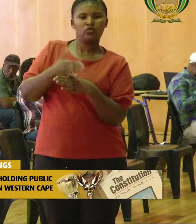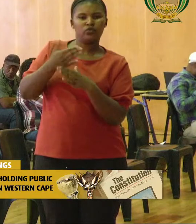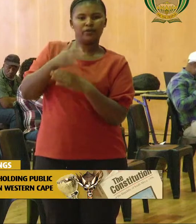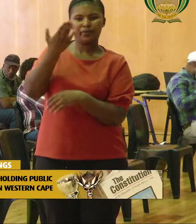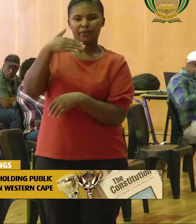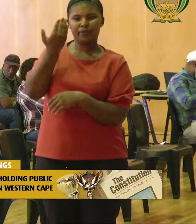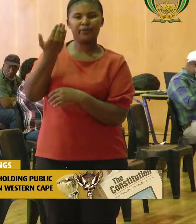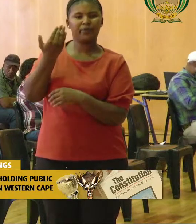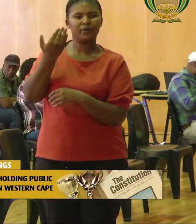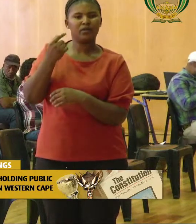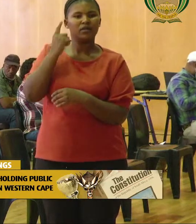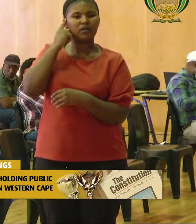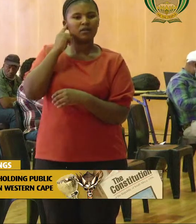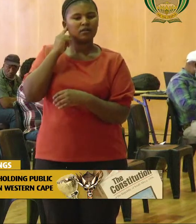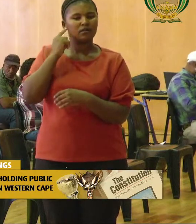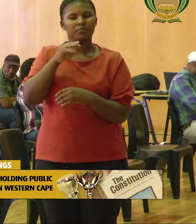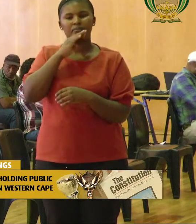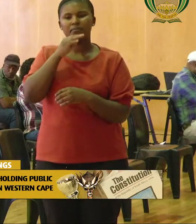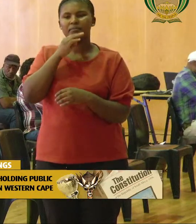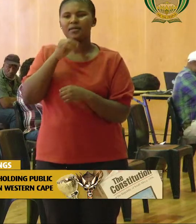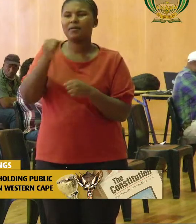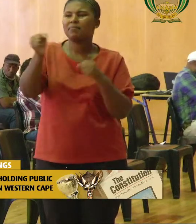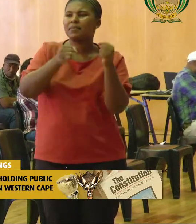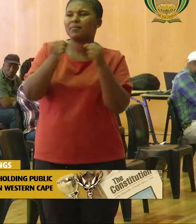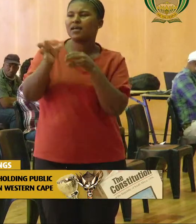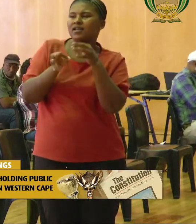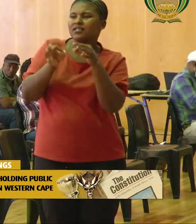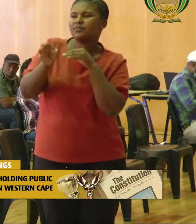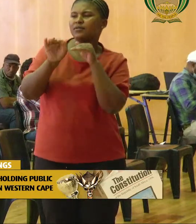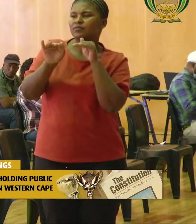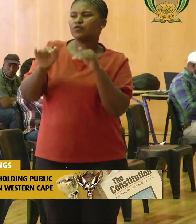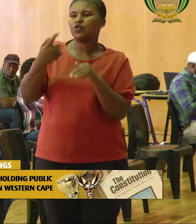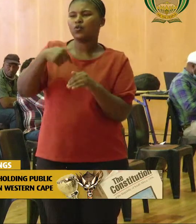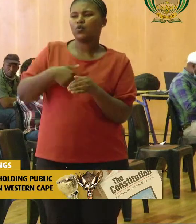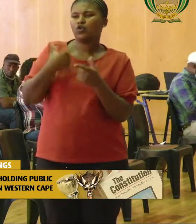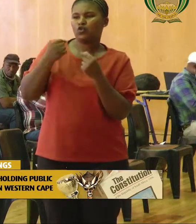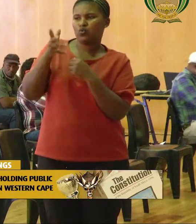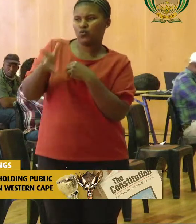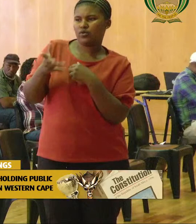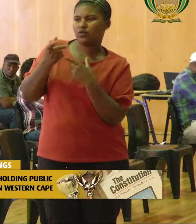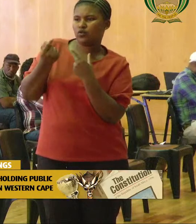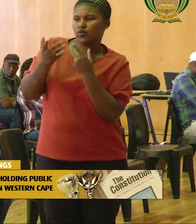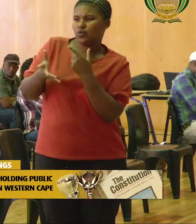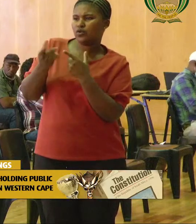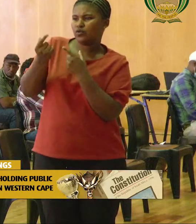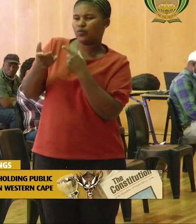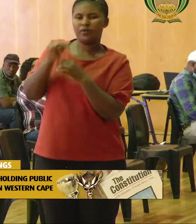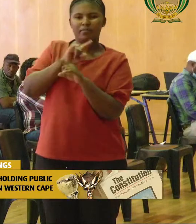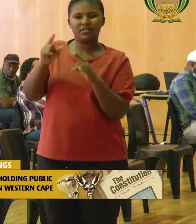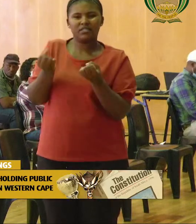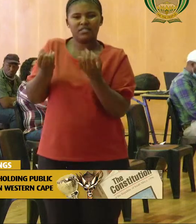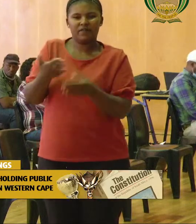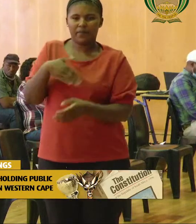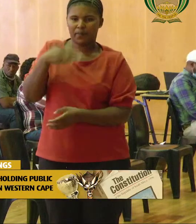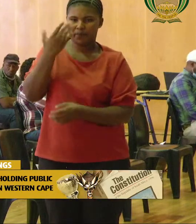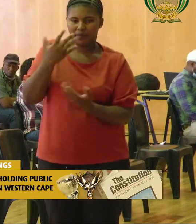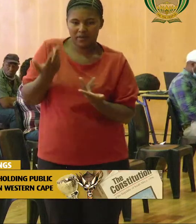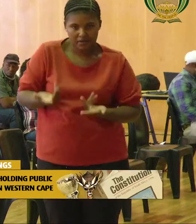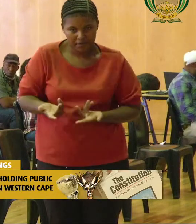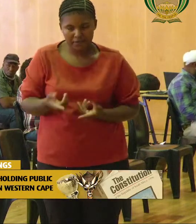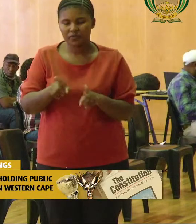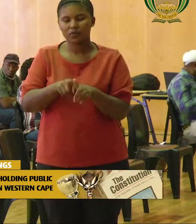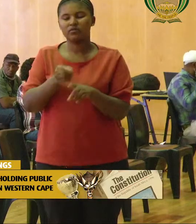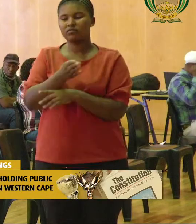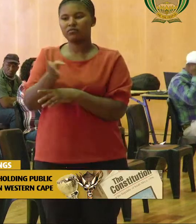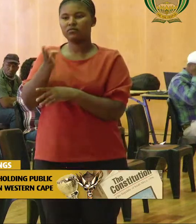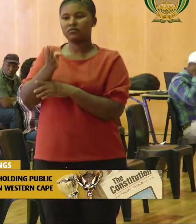numbers from people. They are explaining to people what they will do, but they're not implementing in our communities. And when they are